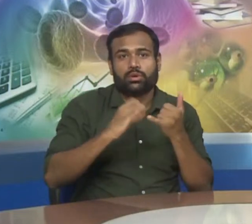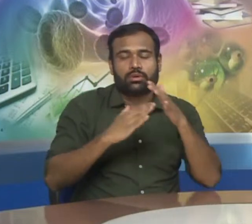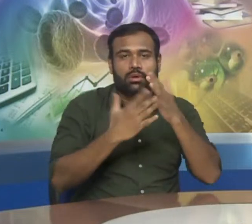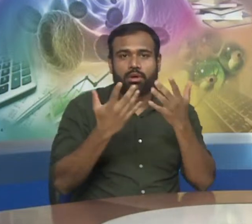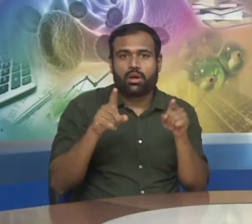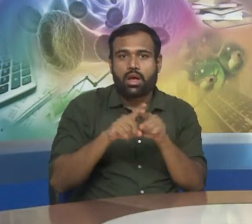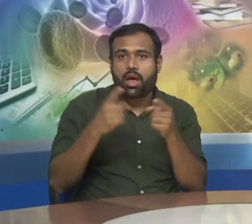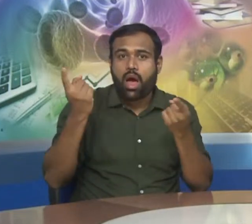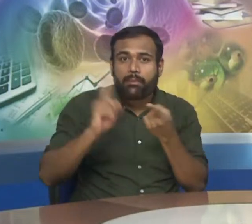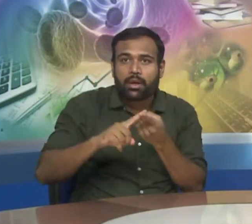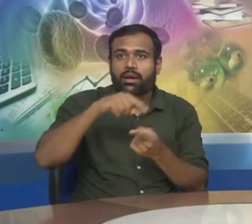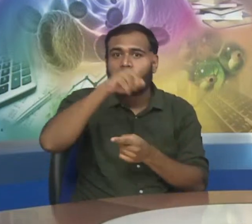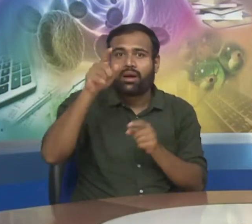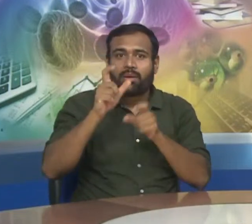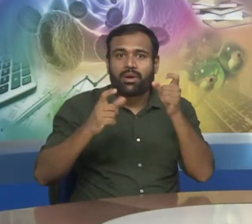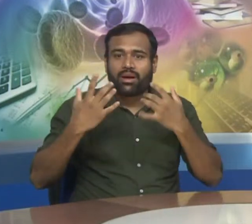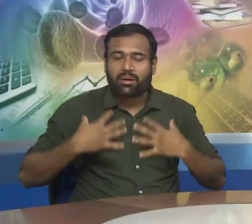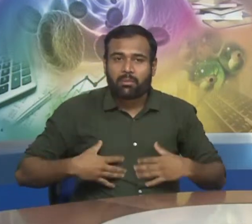a watchdog of democracy.